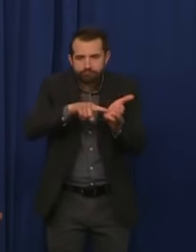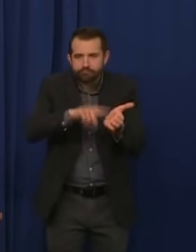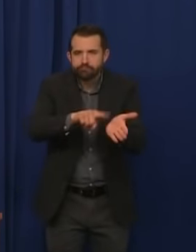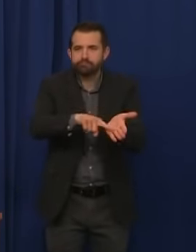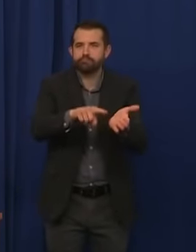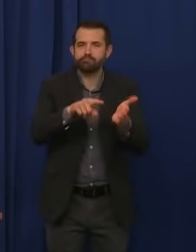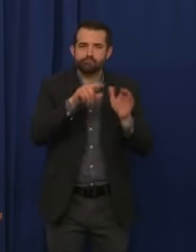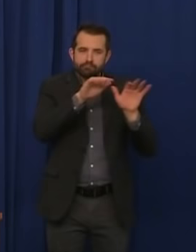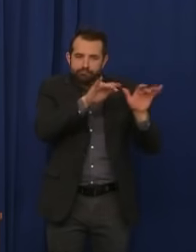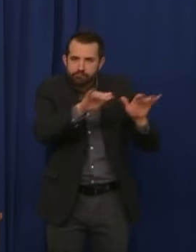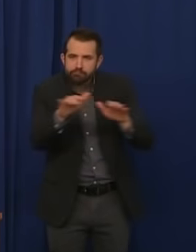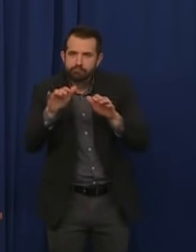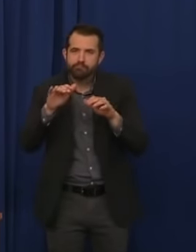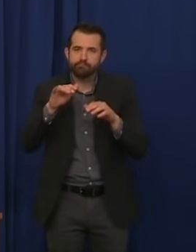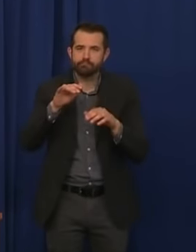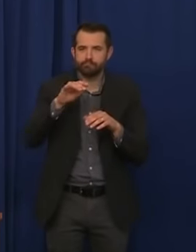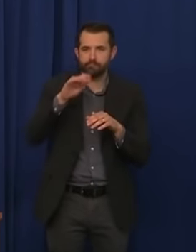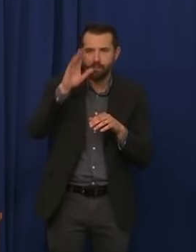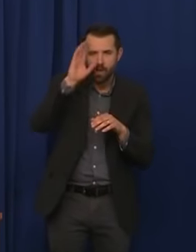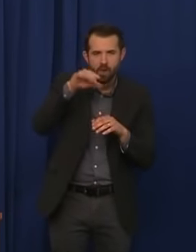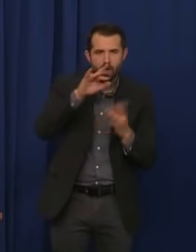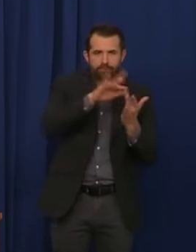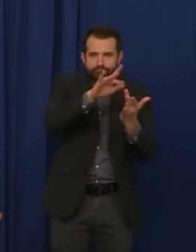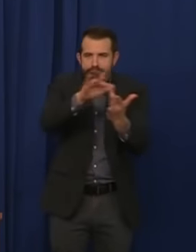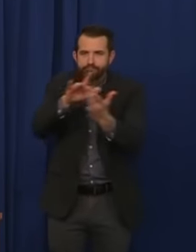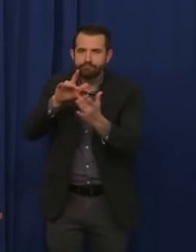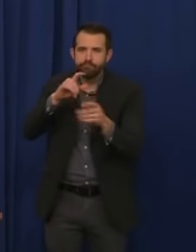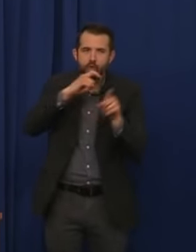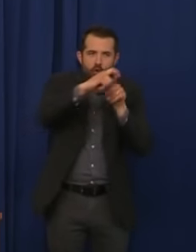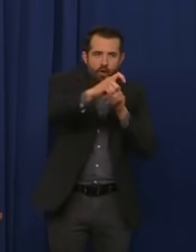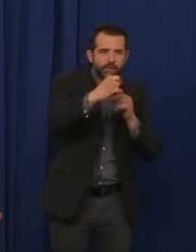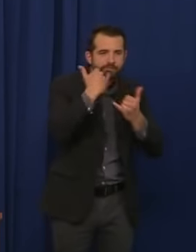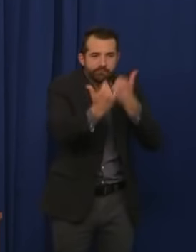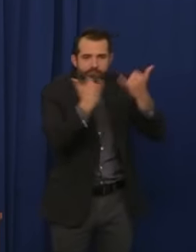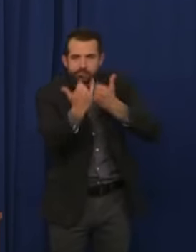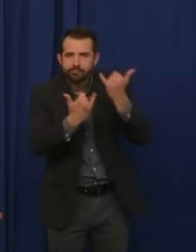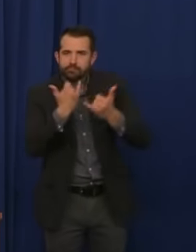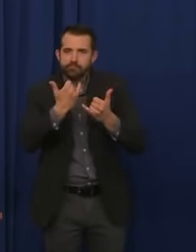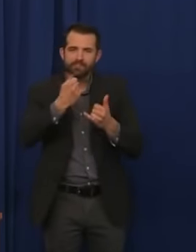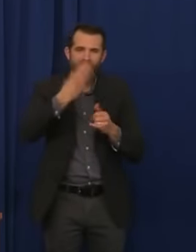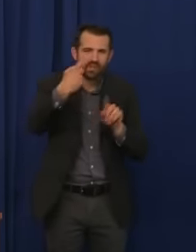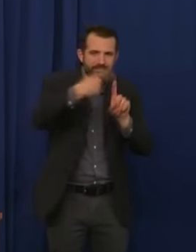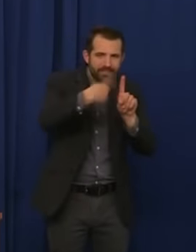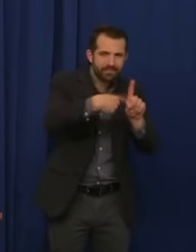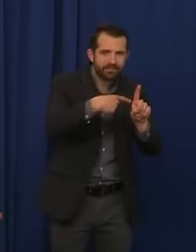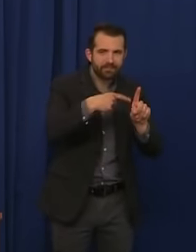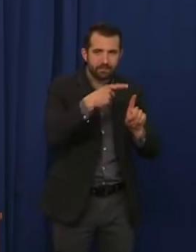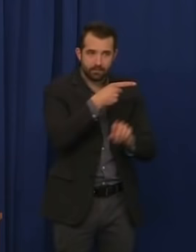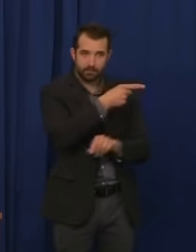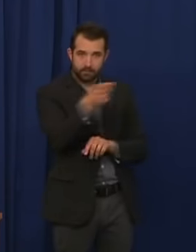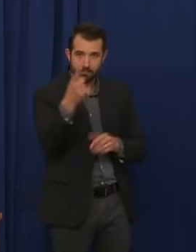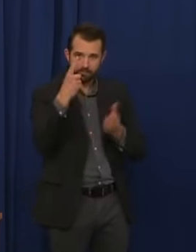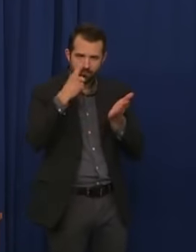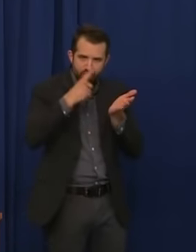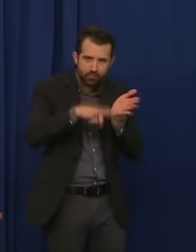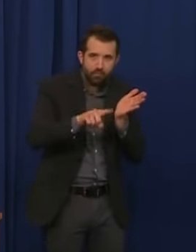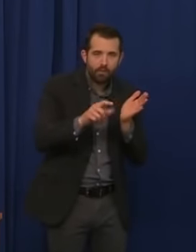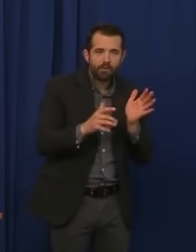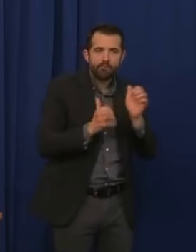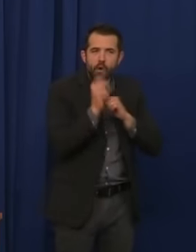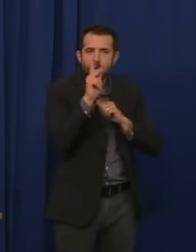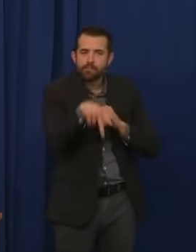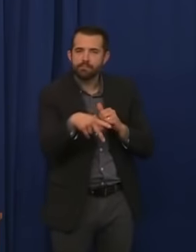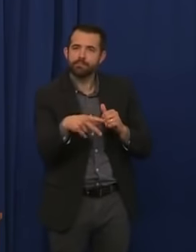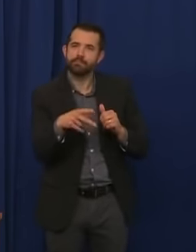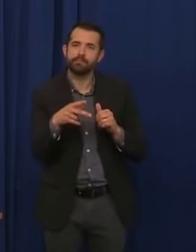doing that contact tracing that we've been doing for a couple months now. They're the ones who are checking in on cases to see